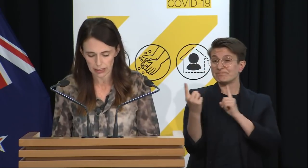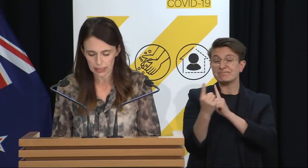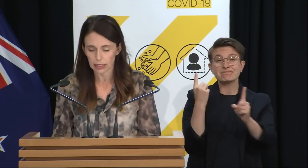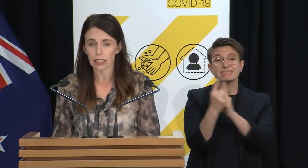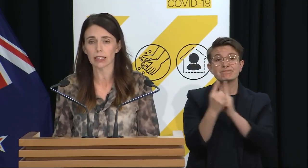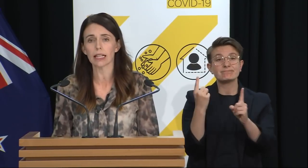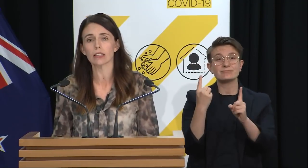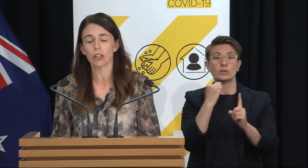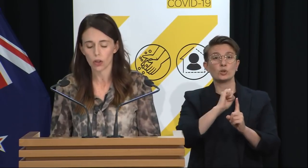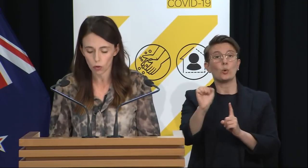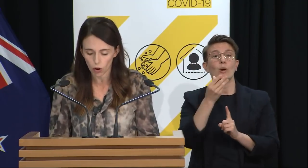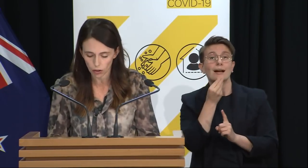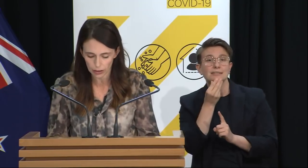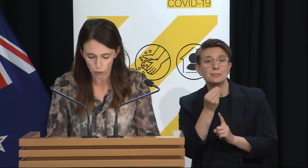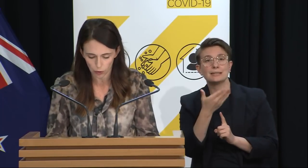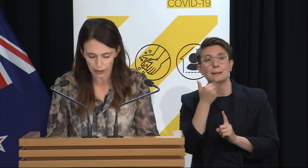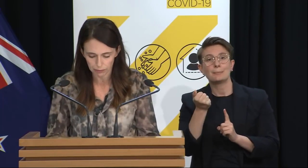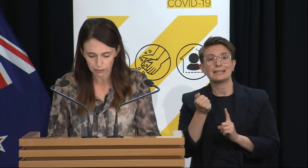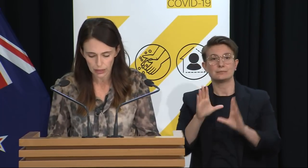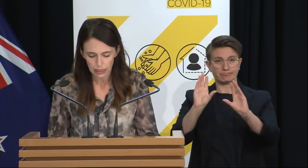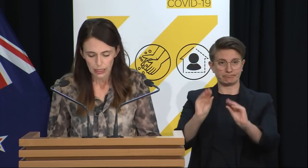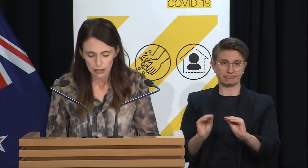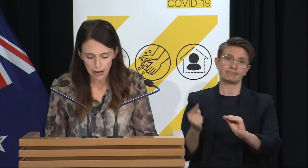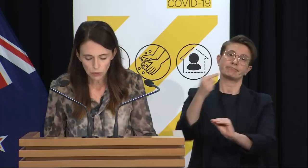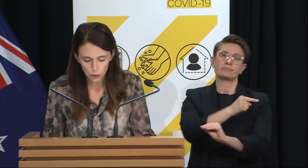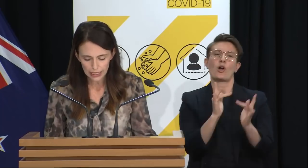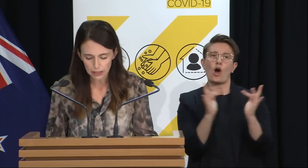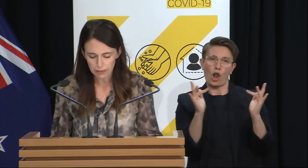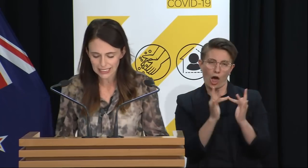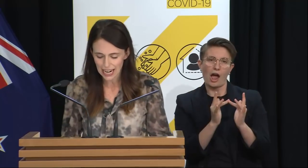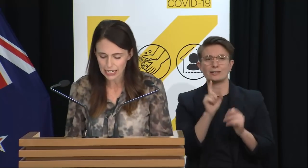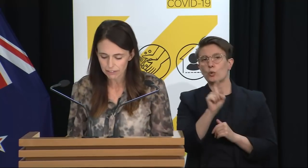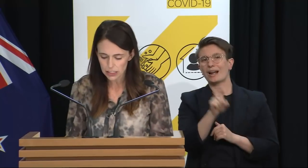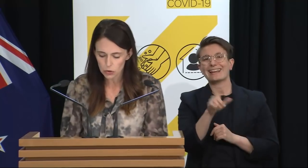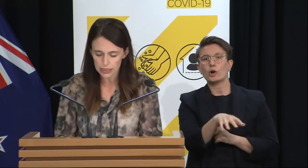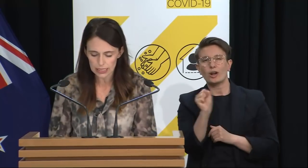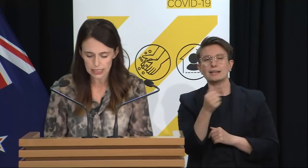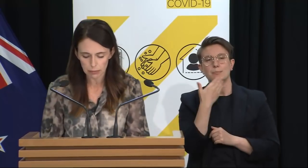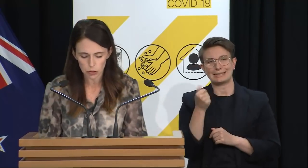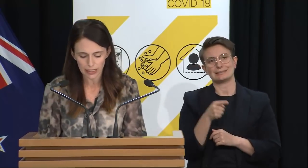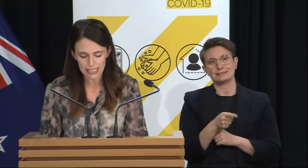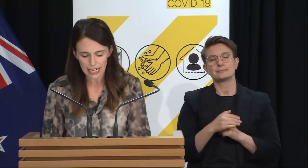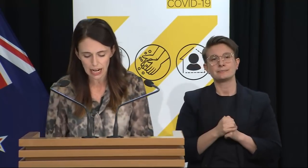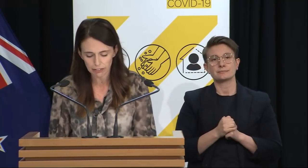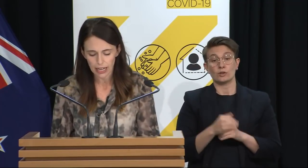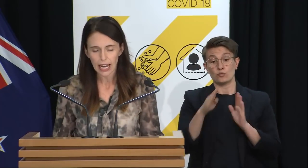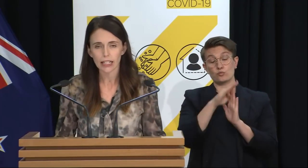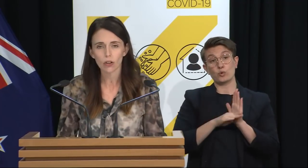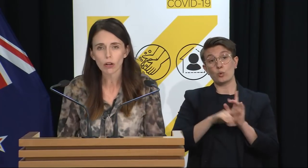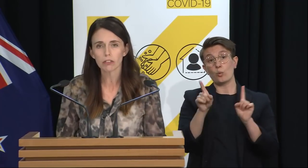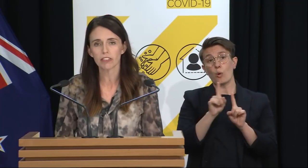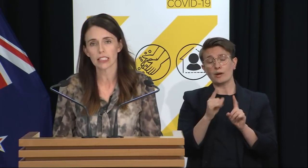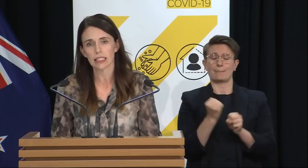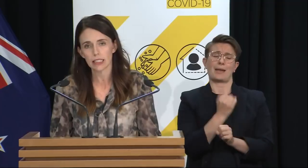non-contact methods, click and collect or online ordering. The main rule here is maintaining physical distancing between staff